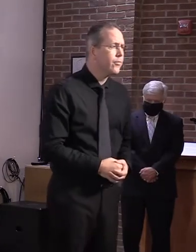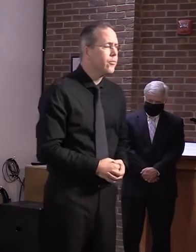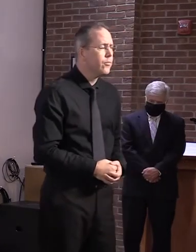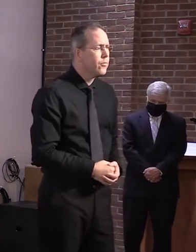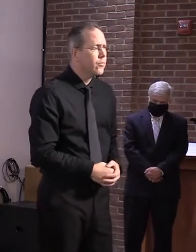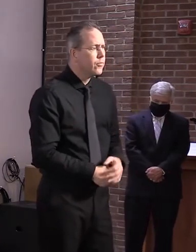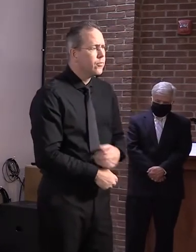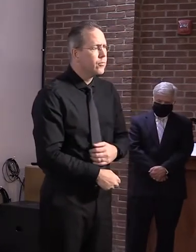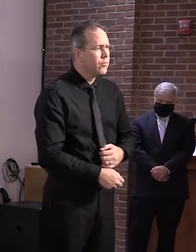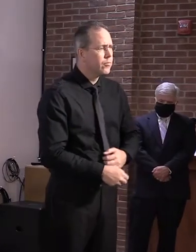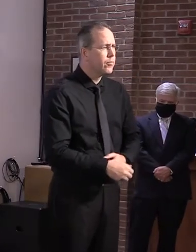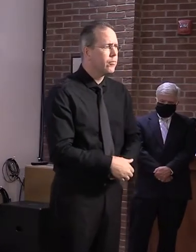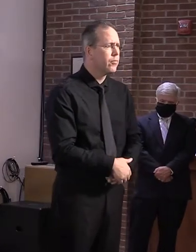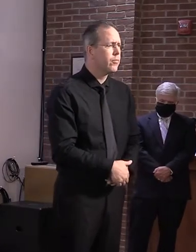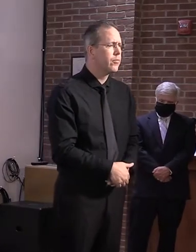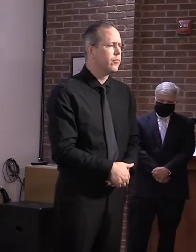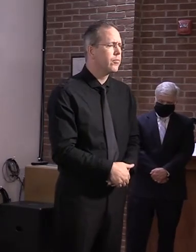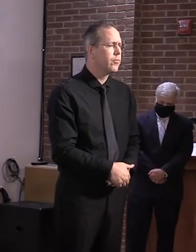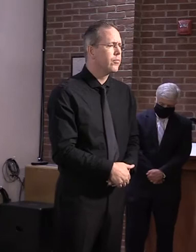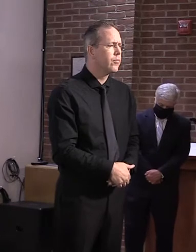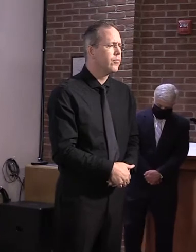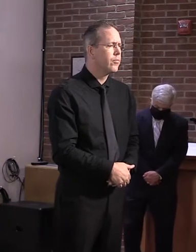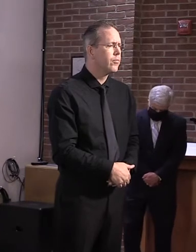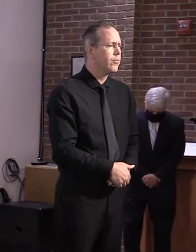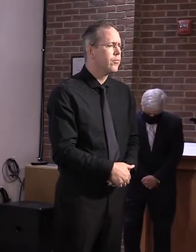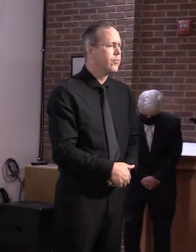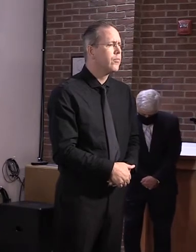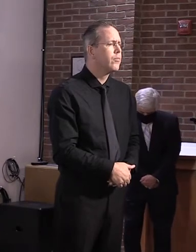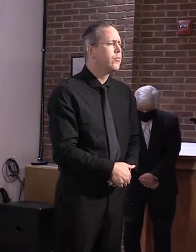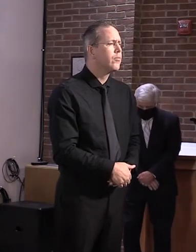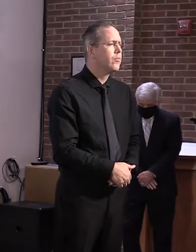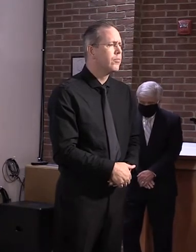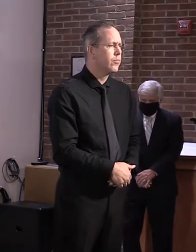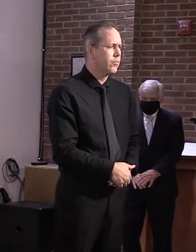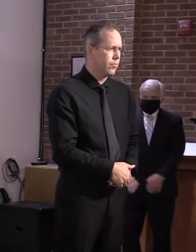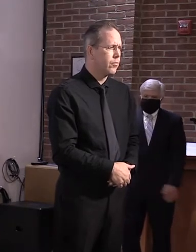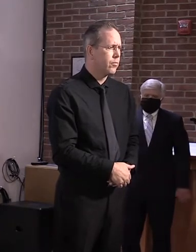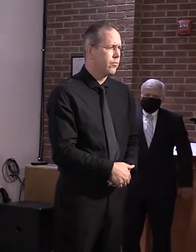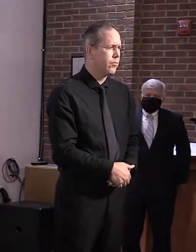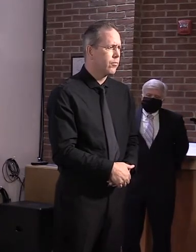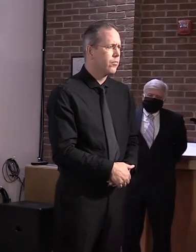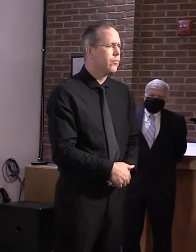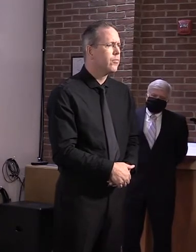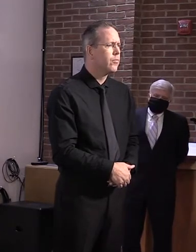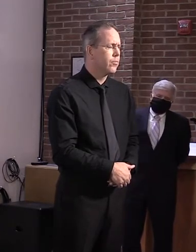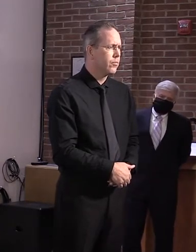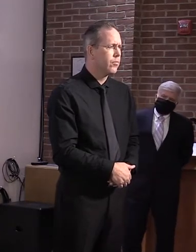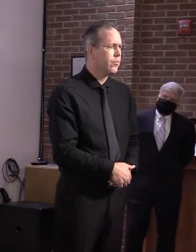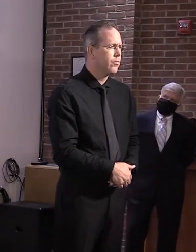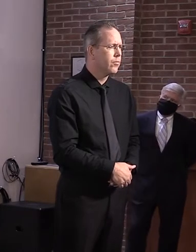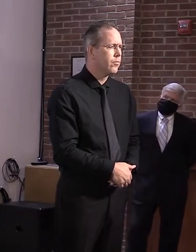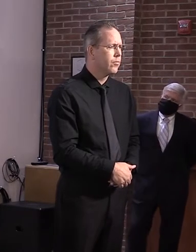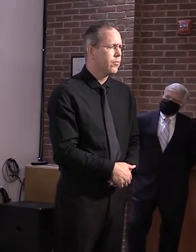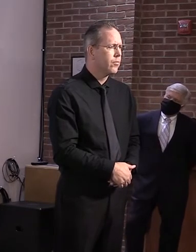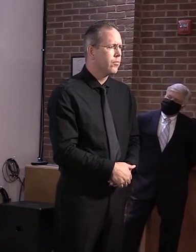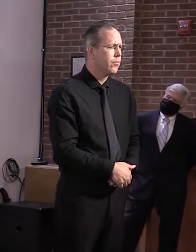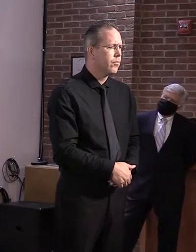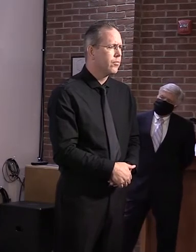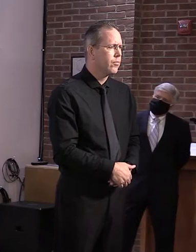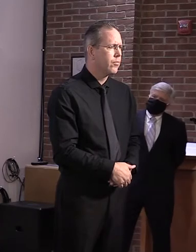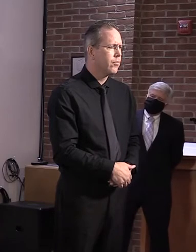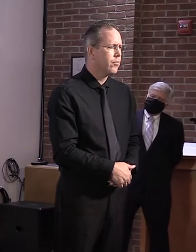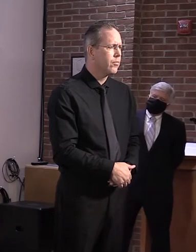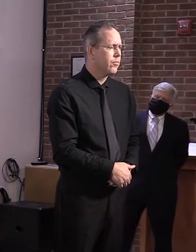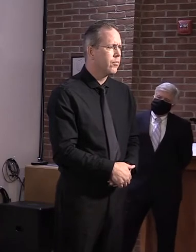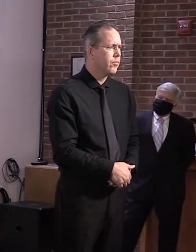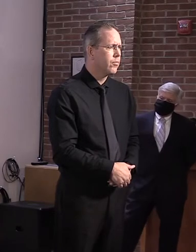of UVM students return to campus or returned to Burlington in June. You spoke a little bit to this already, and you said that you sent out